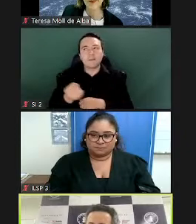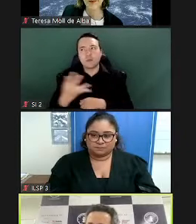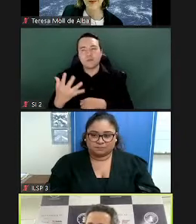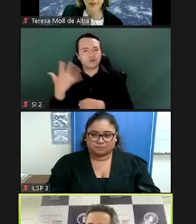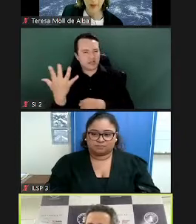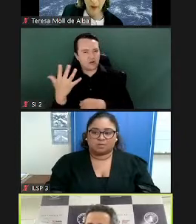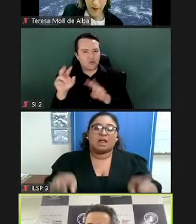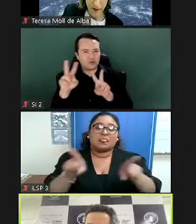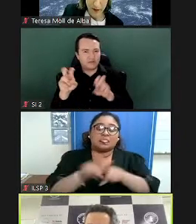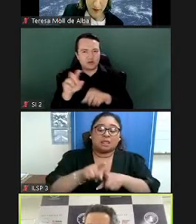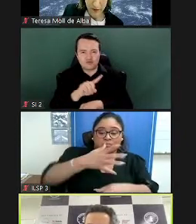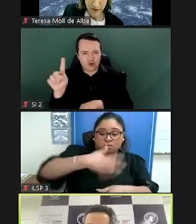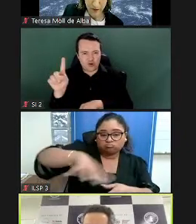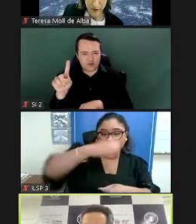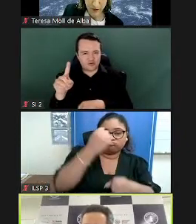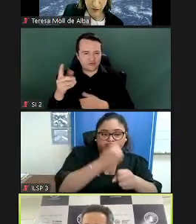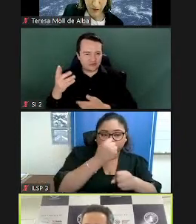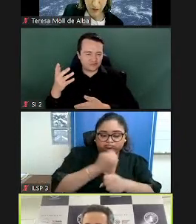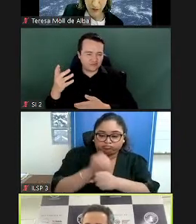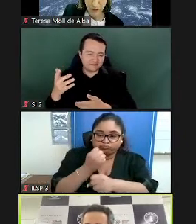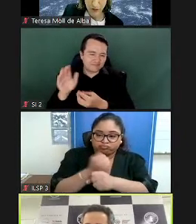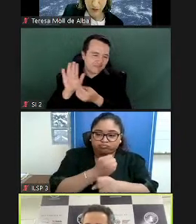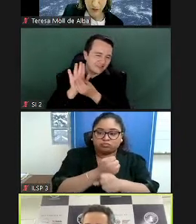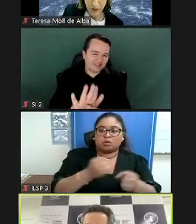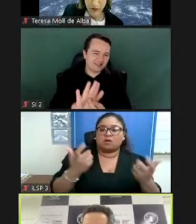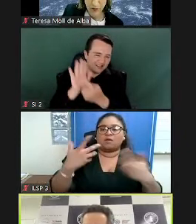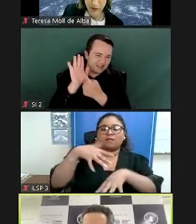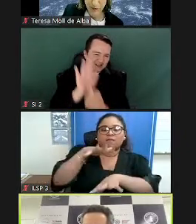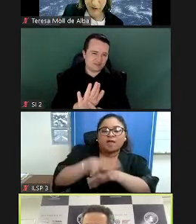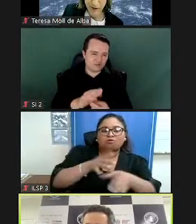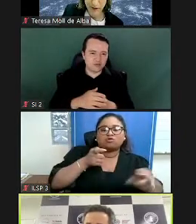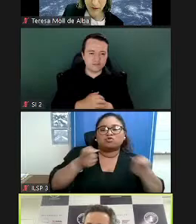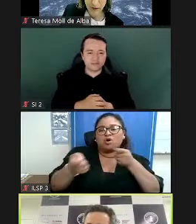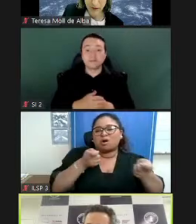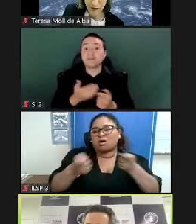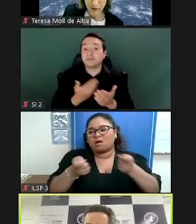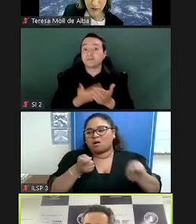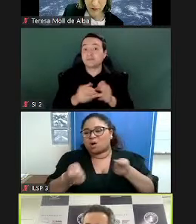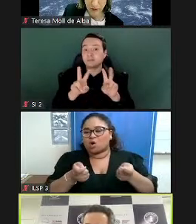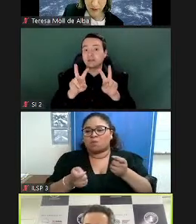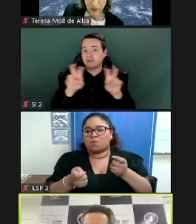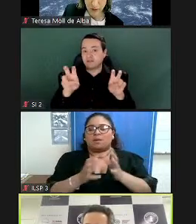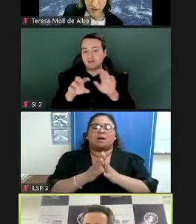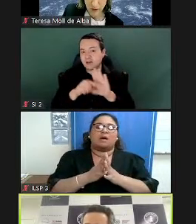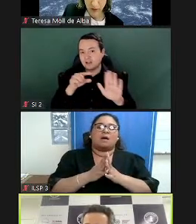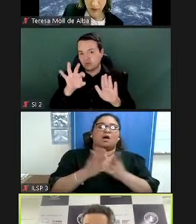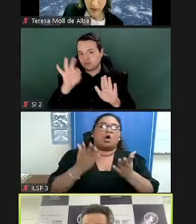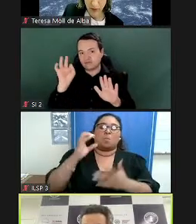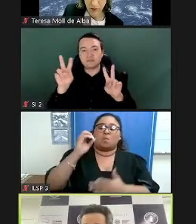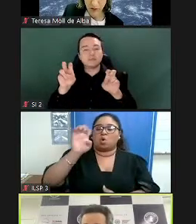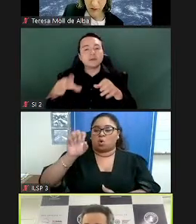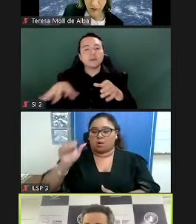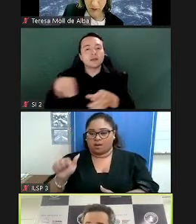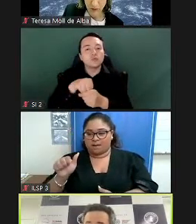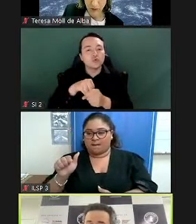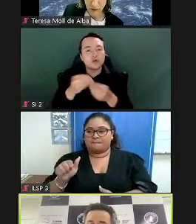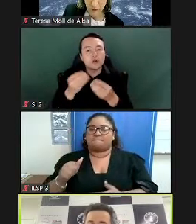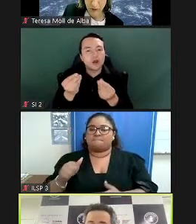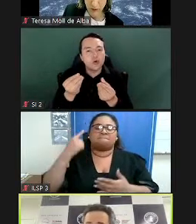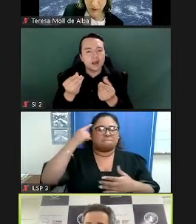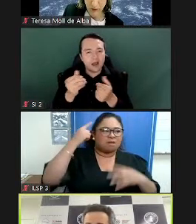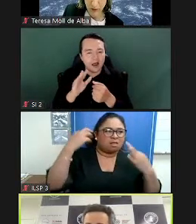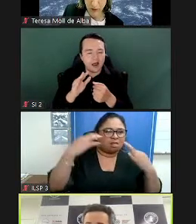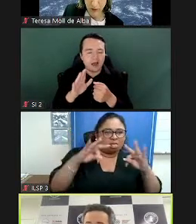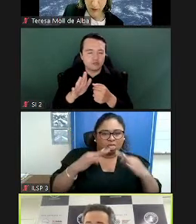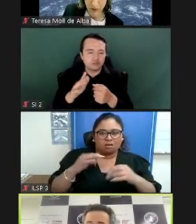inclusion and we are working with articles of economic inclusion with the convention of the